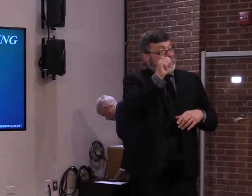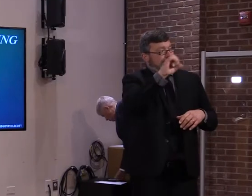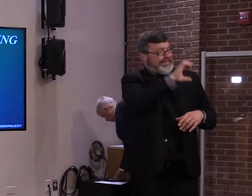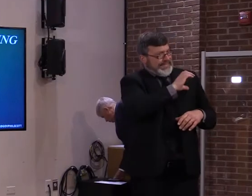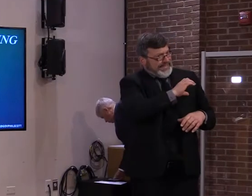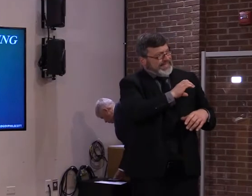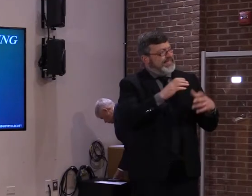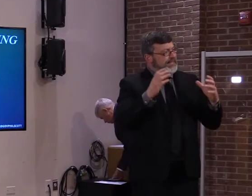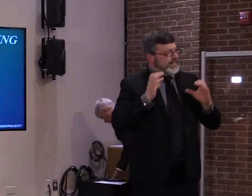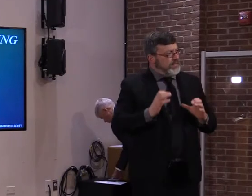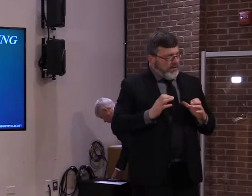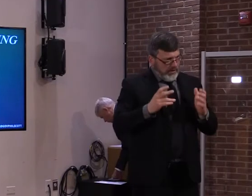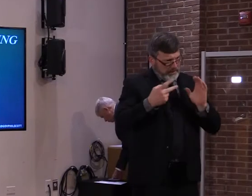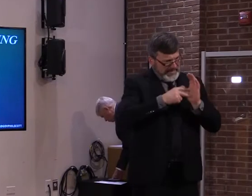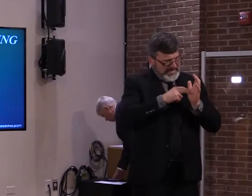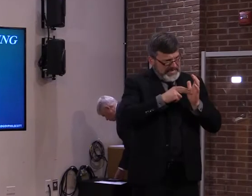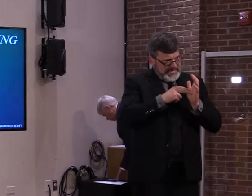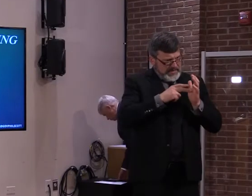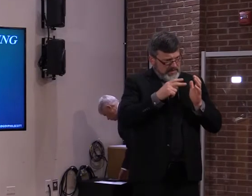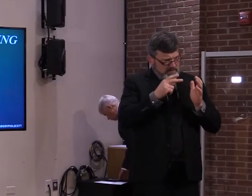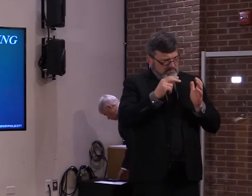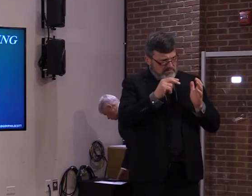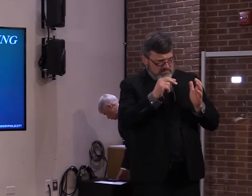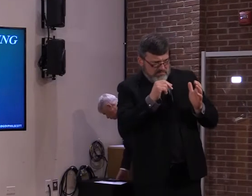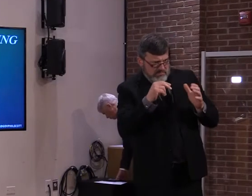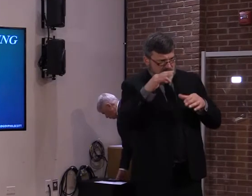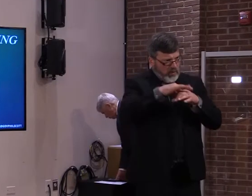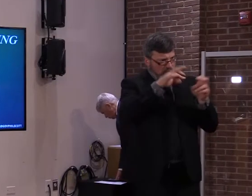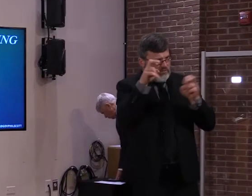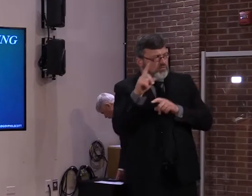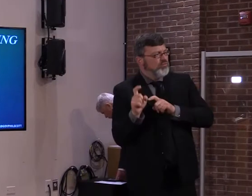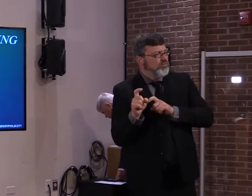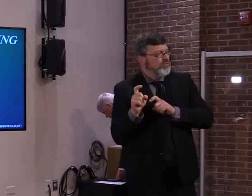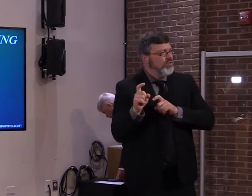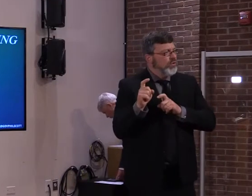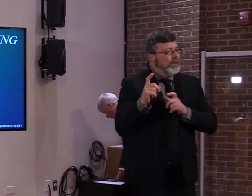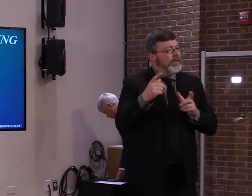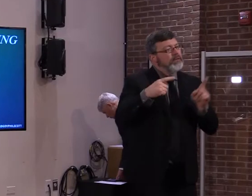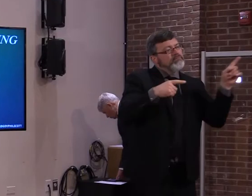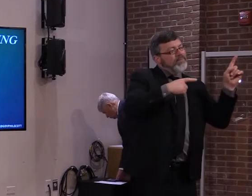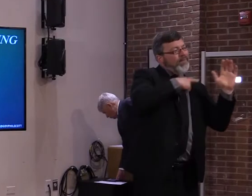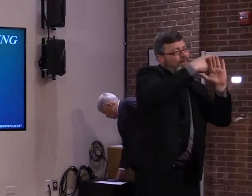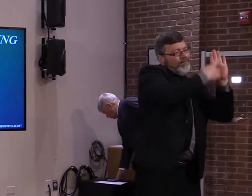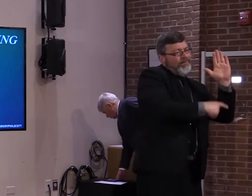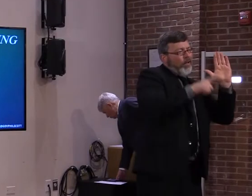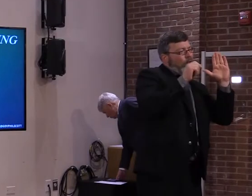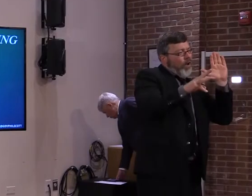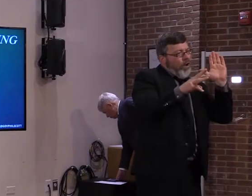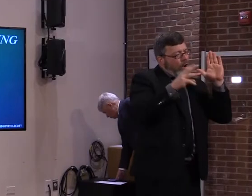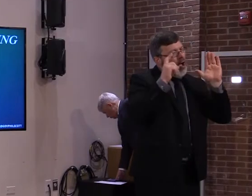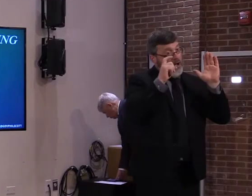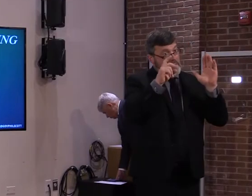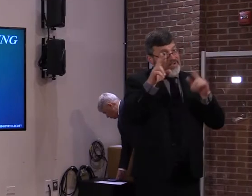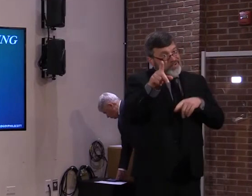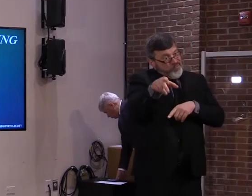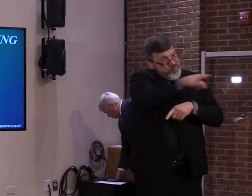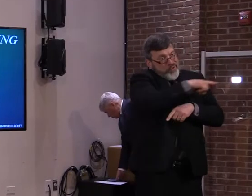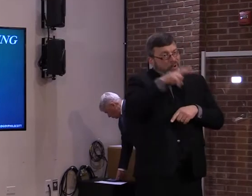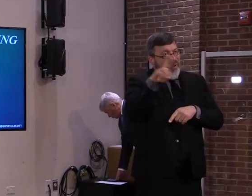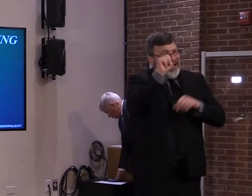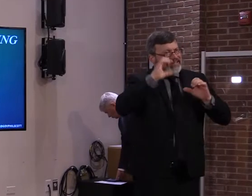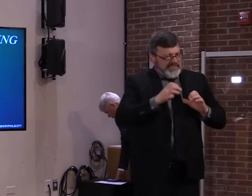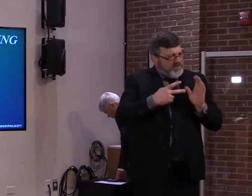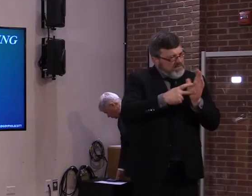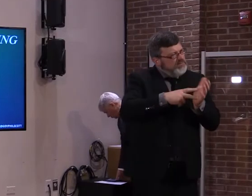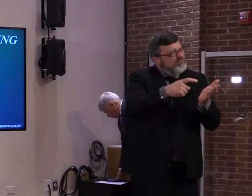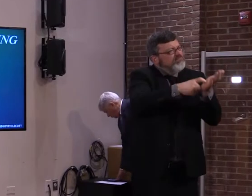should vote to change the current state law so as to permit same. It should clearly define the term